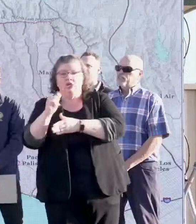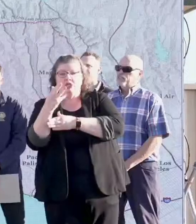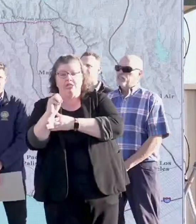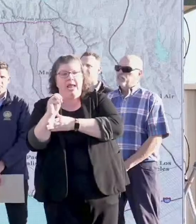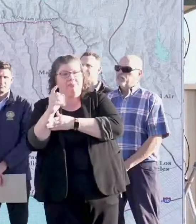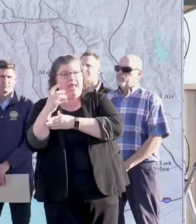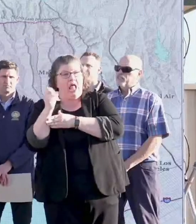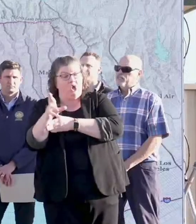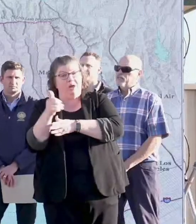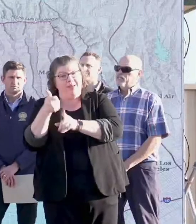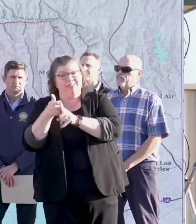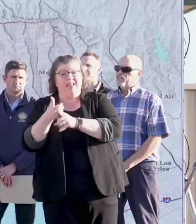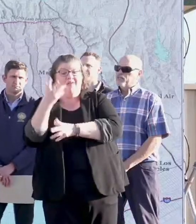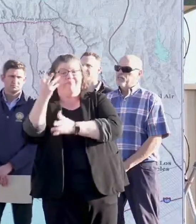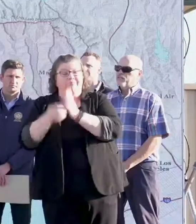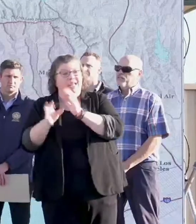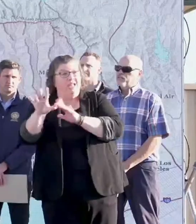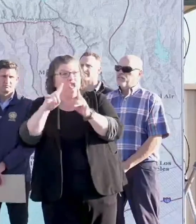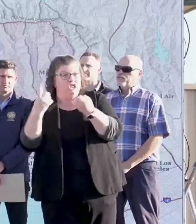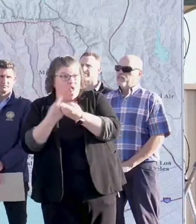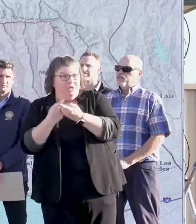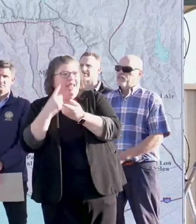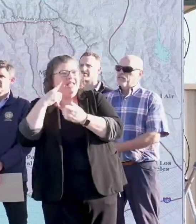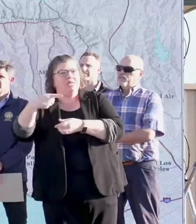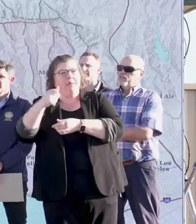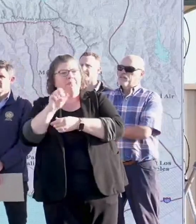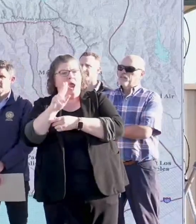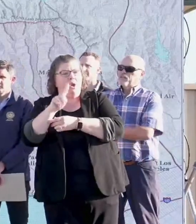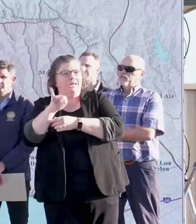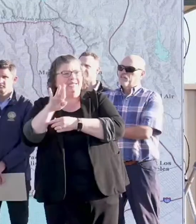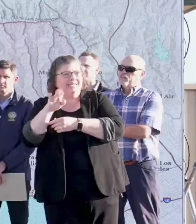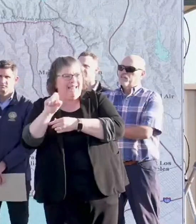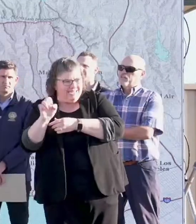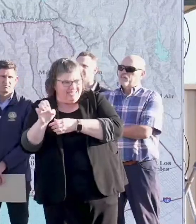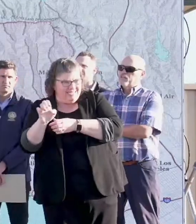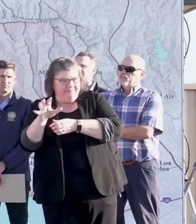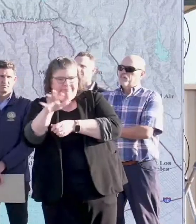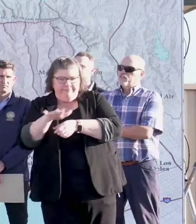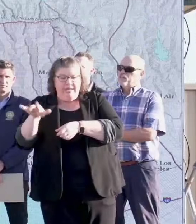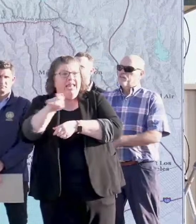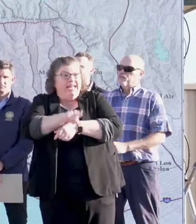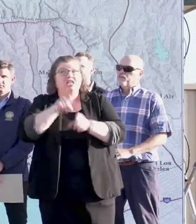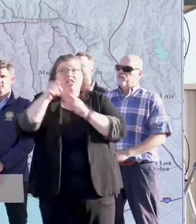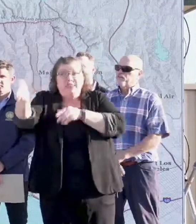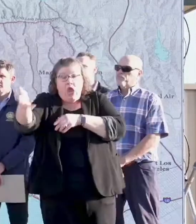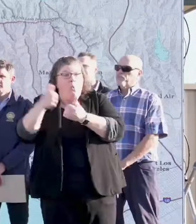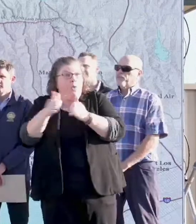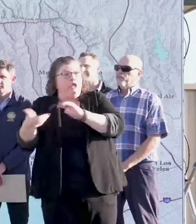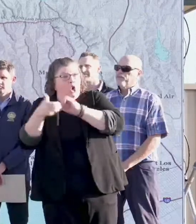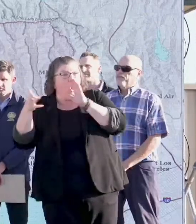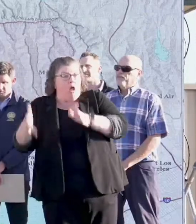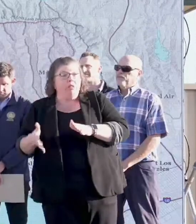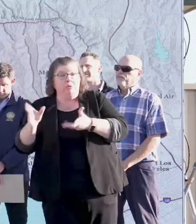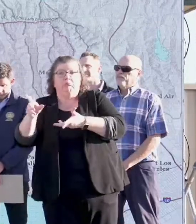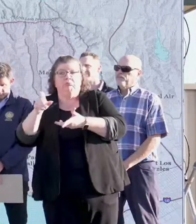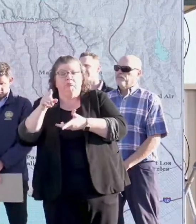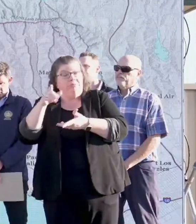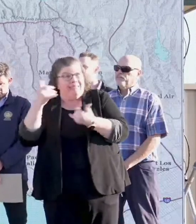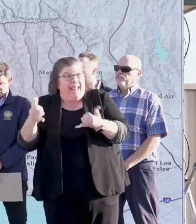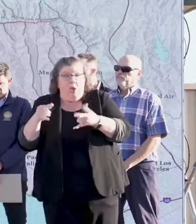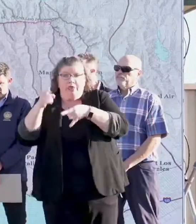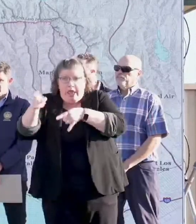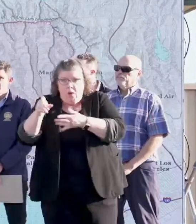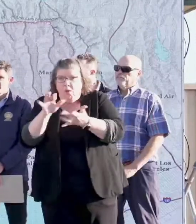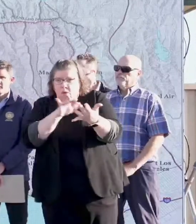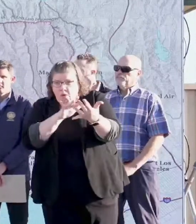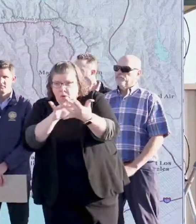an enormous tragedy in his own district. He represents Paradise. He's up in the fire zone right now with his colleague Heath Flora from the Central Valley,